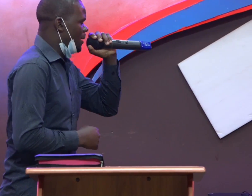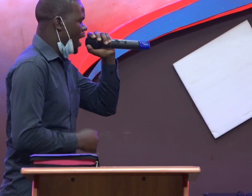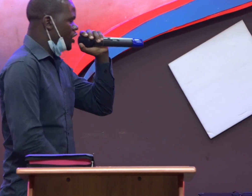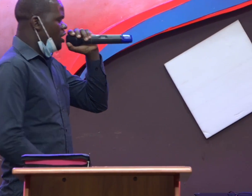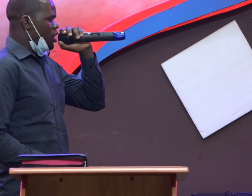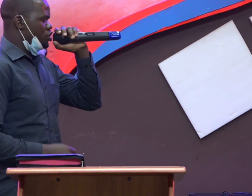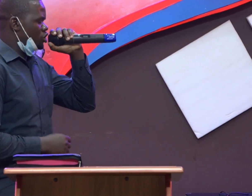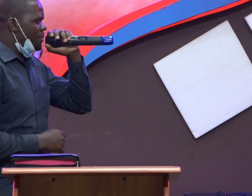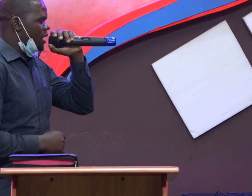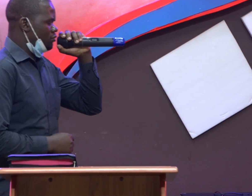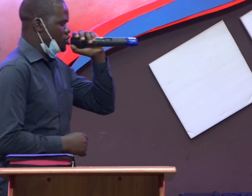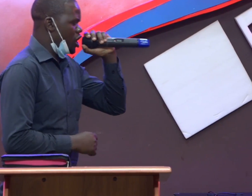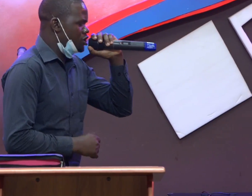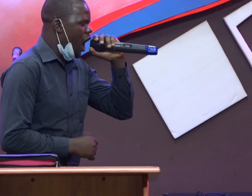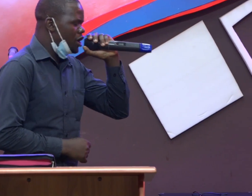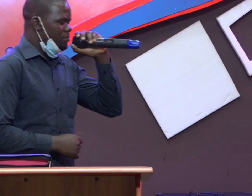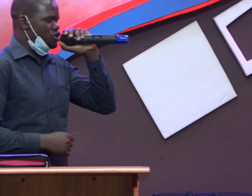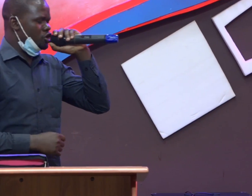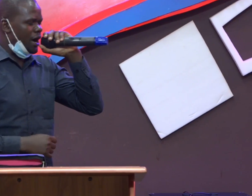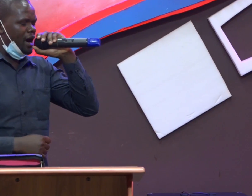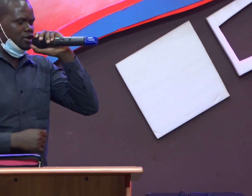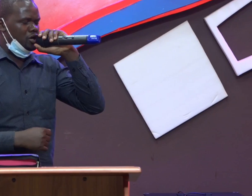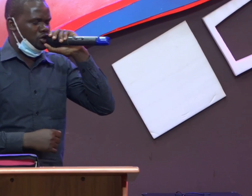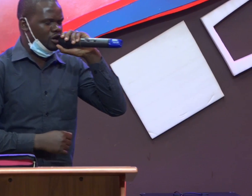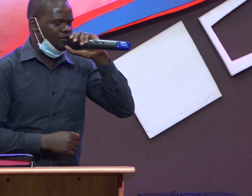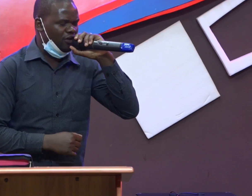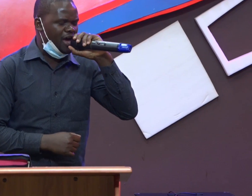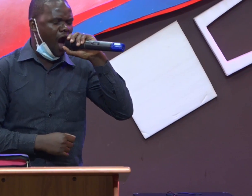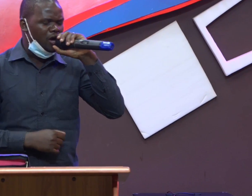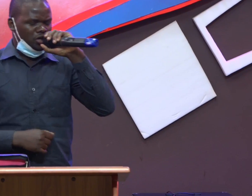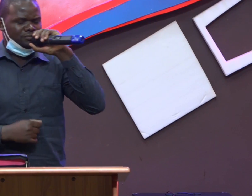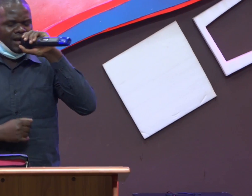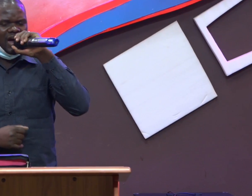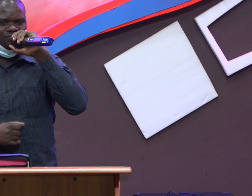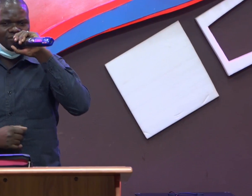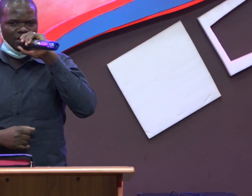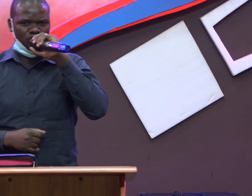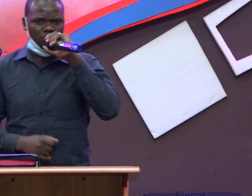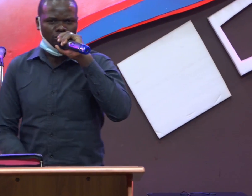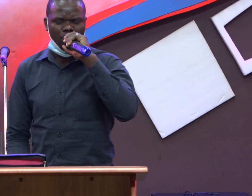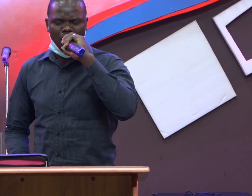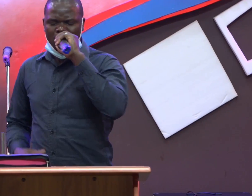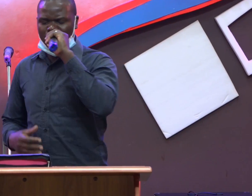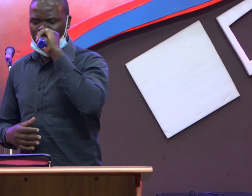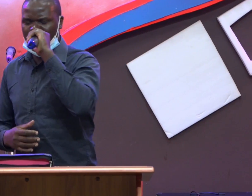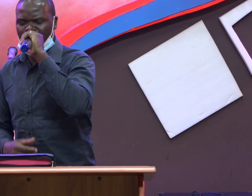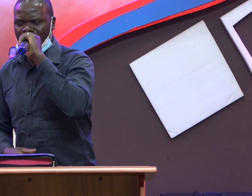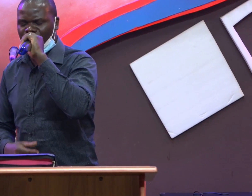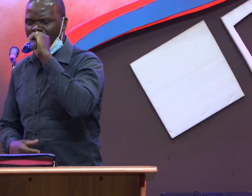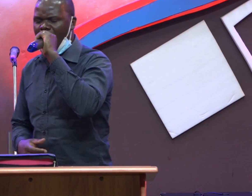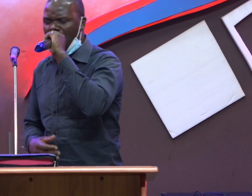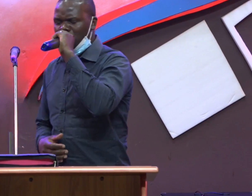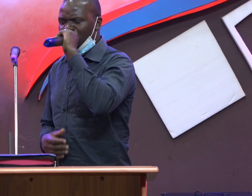and help us. May you come and recharge us. May you come and rehindle the fire in my life, heavenly King of glory.